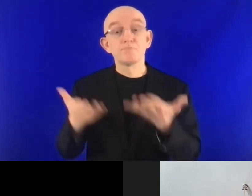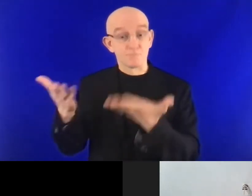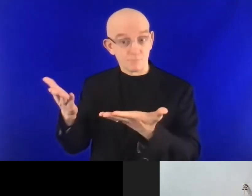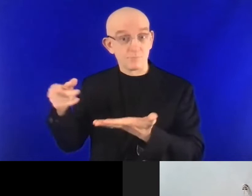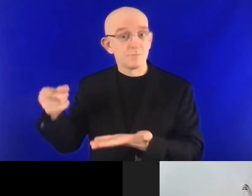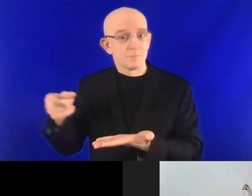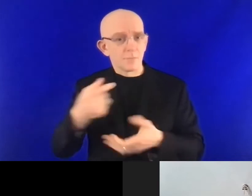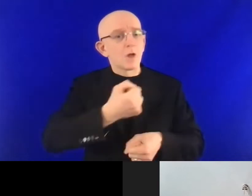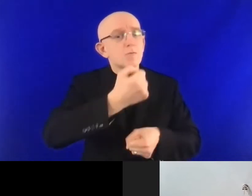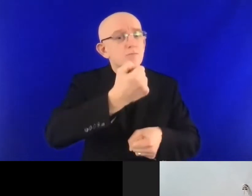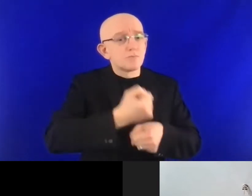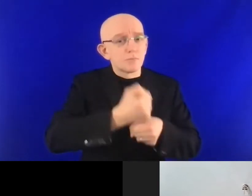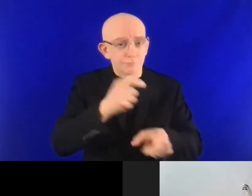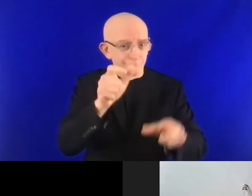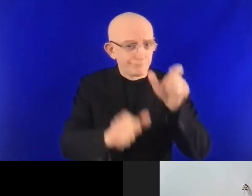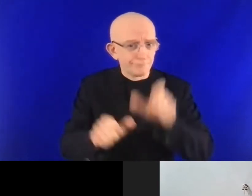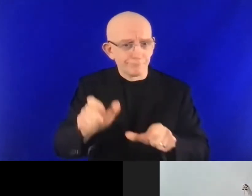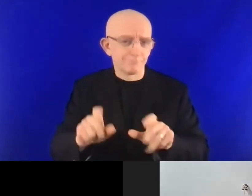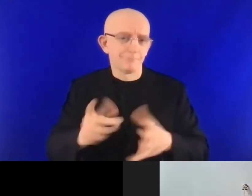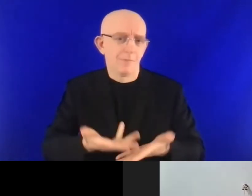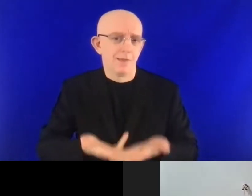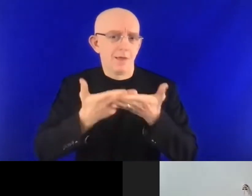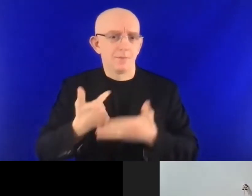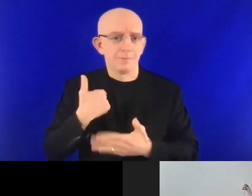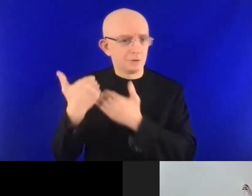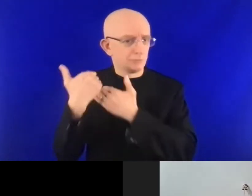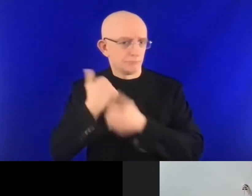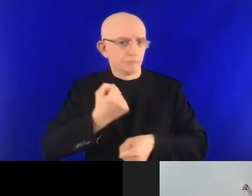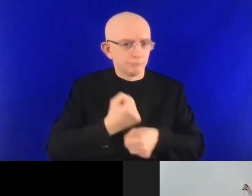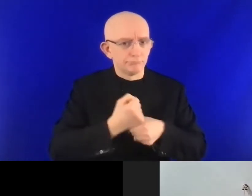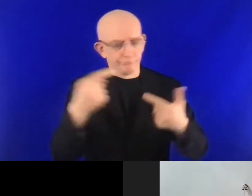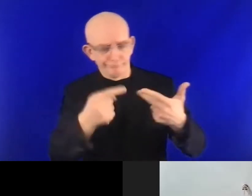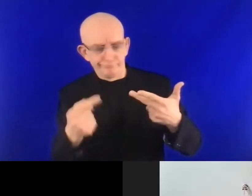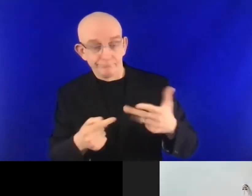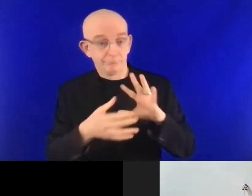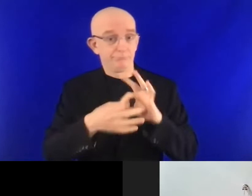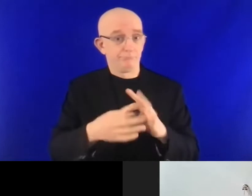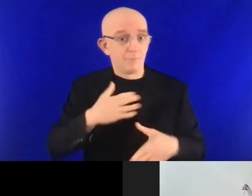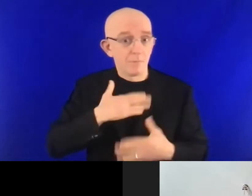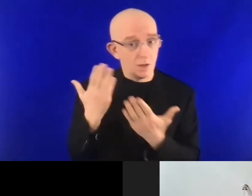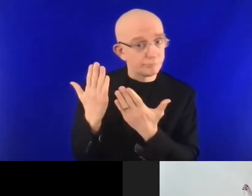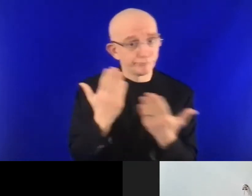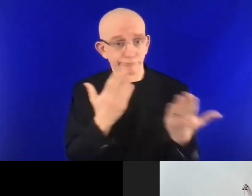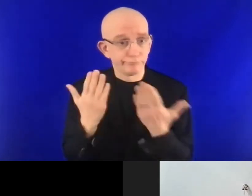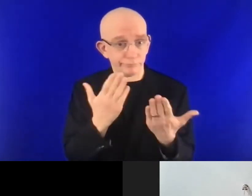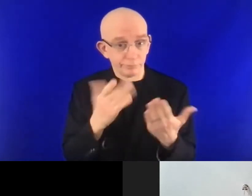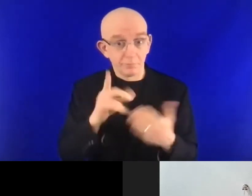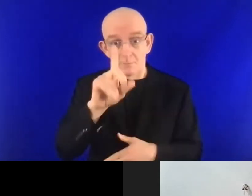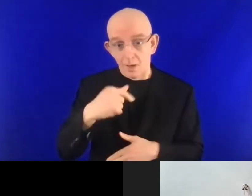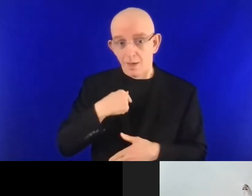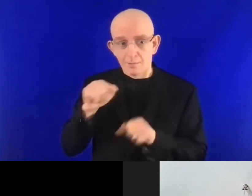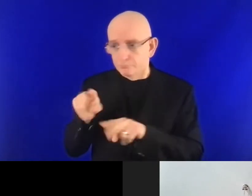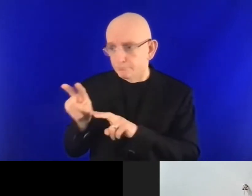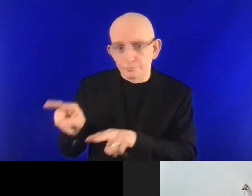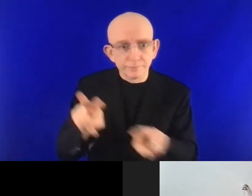look for groups outside my neighborhood because when people don't know me, they ask me what's my problem. They don't talk to me, they